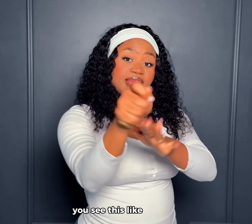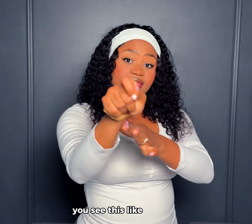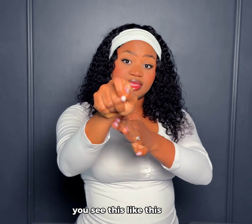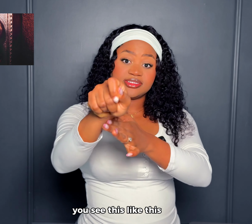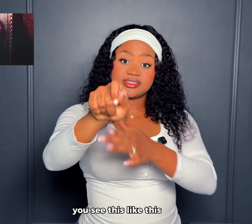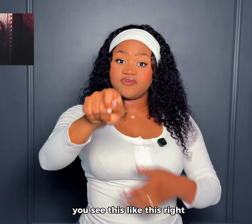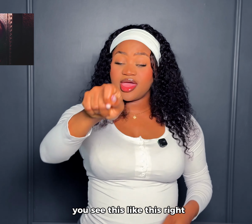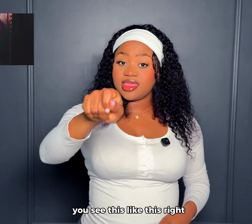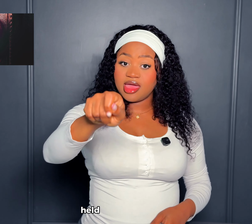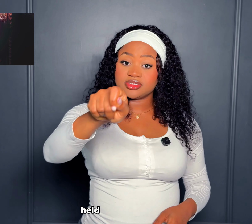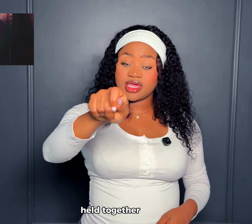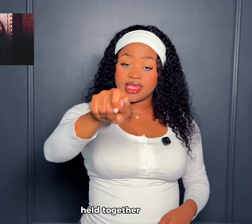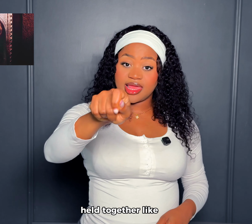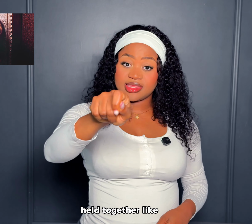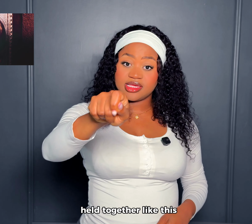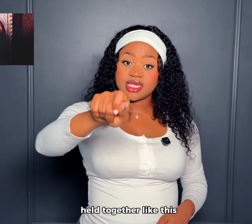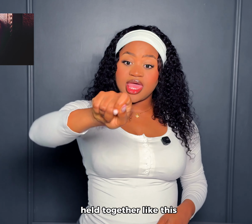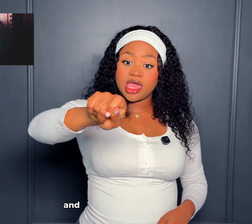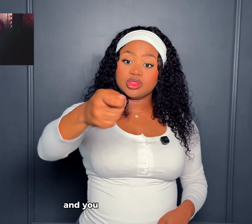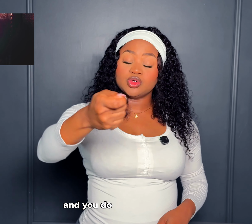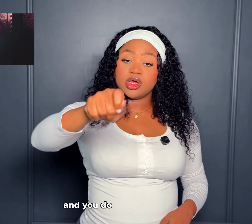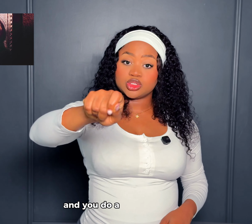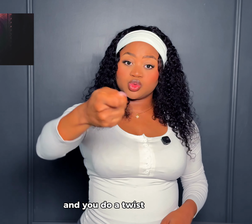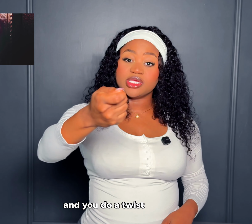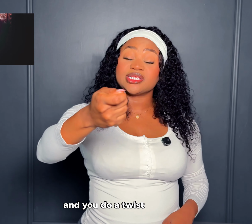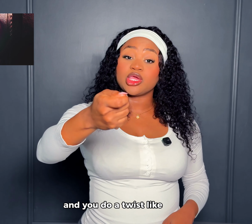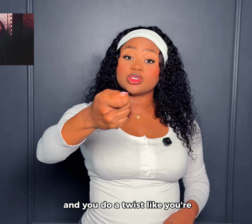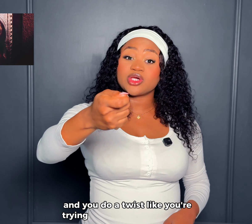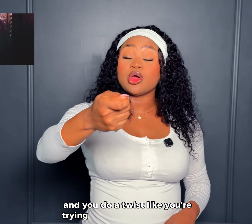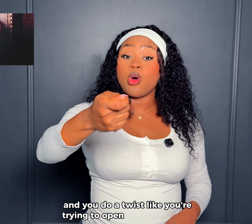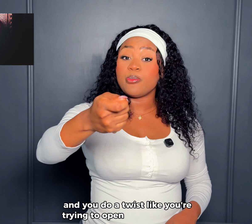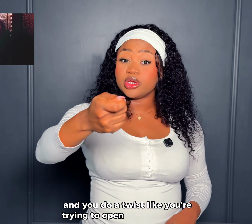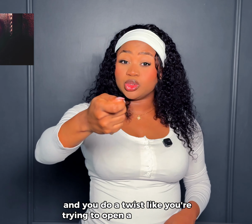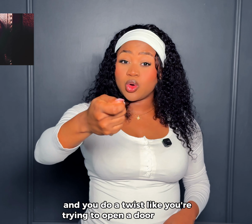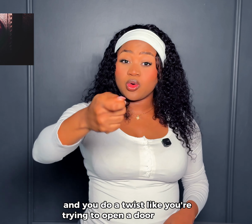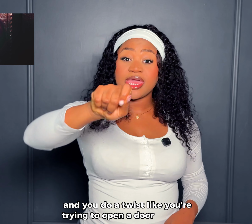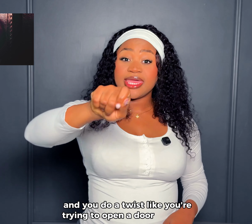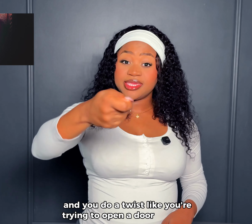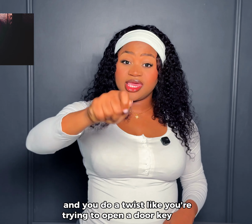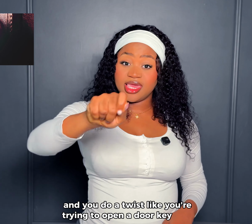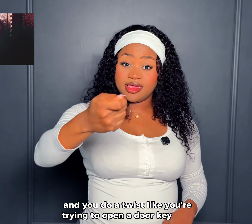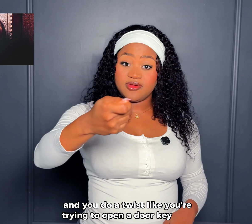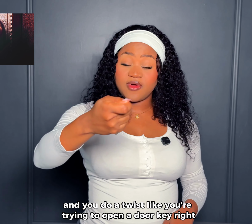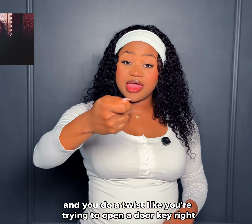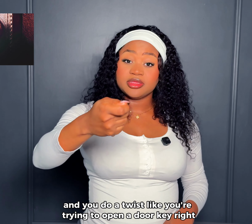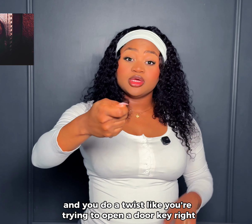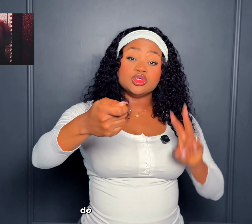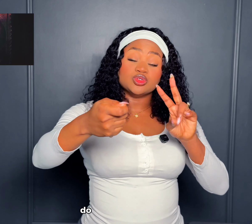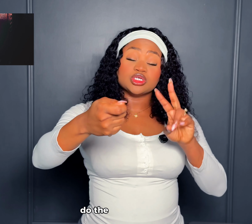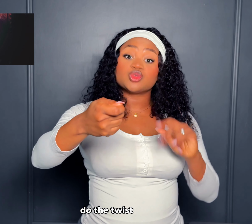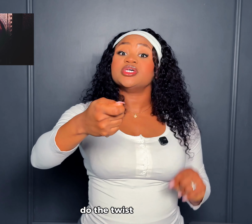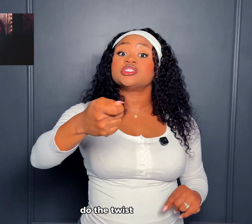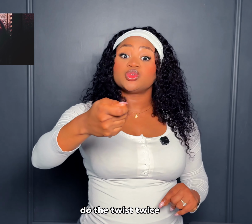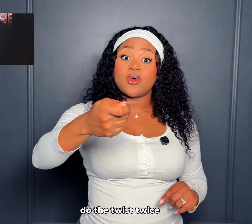Like this, right? Held together like this, and you do a twist like you're trying to open a door. Key, right? Do the twist